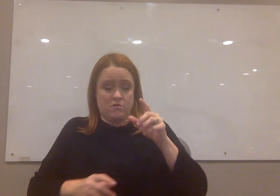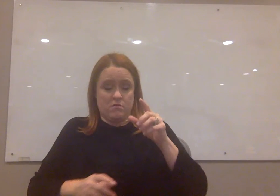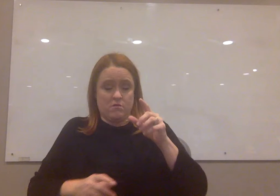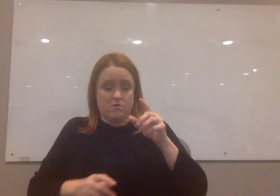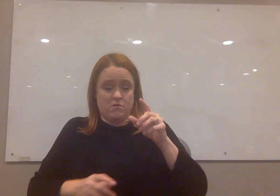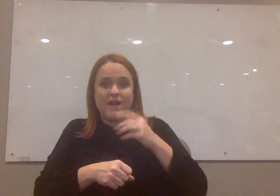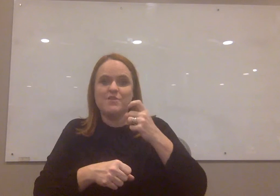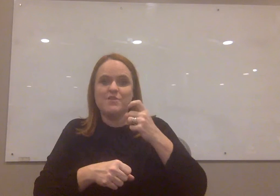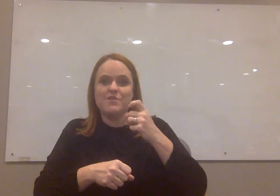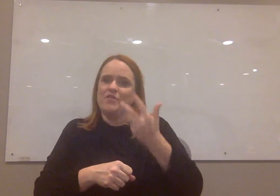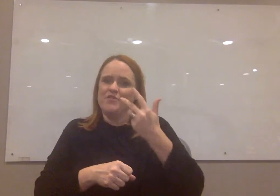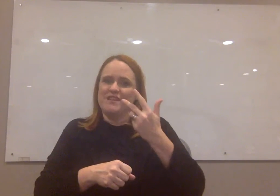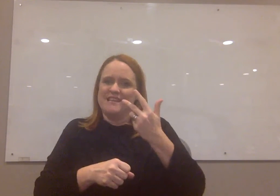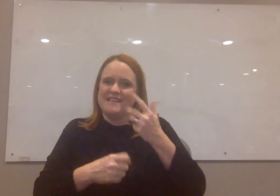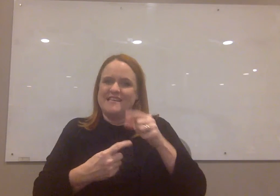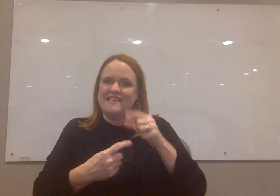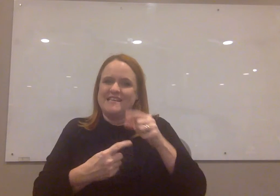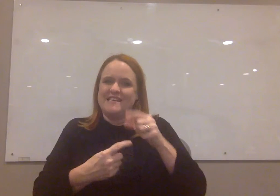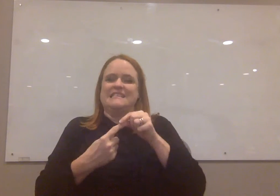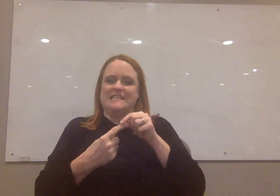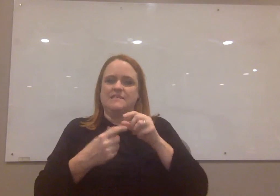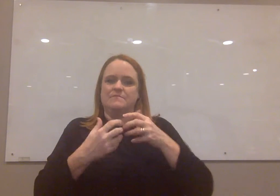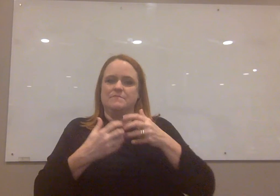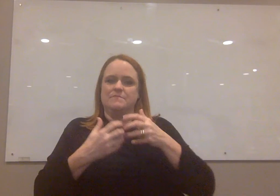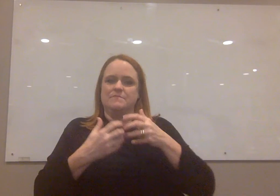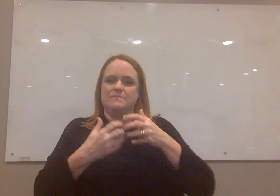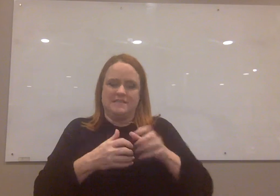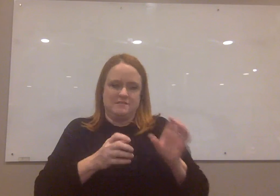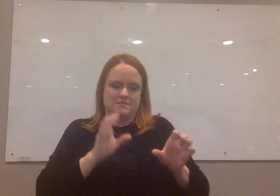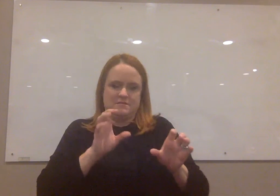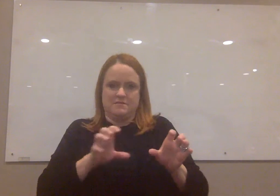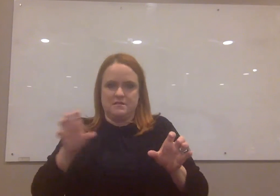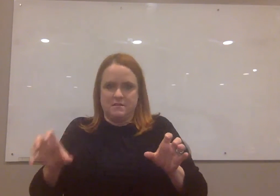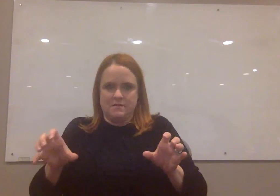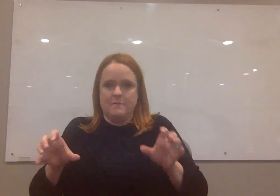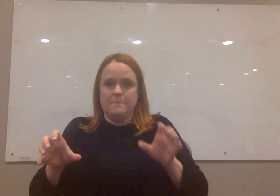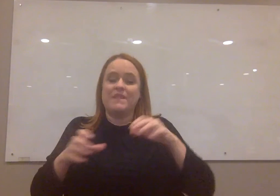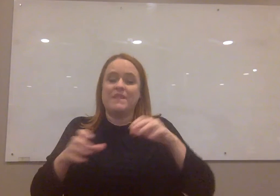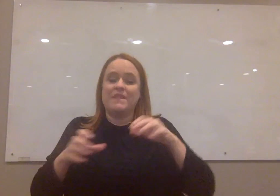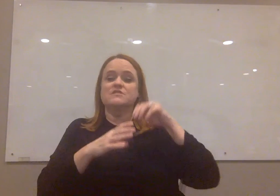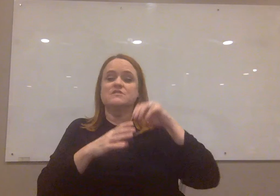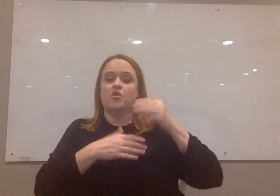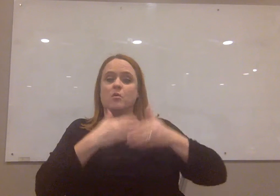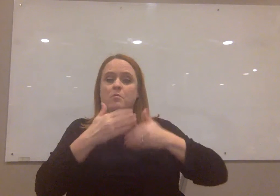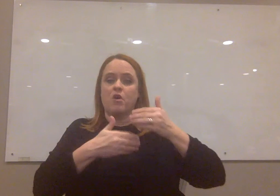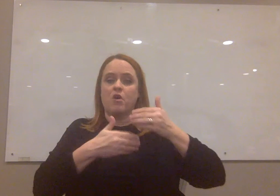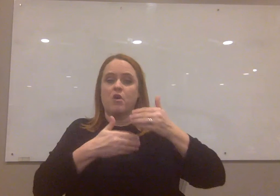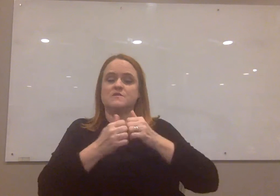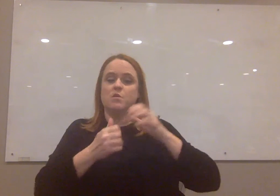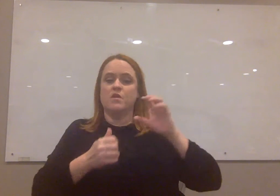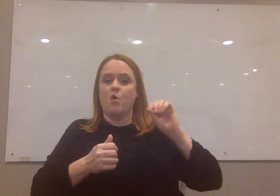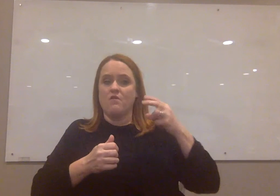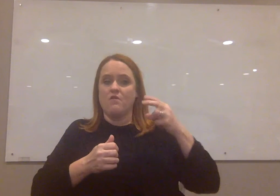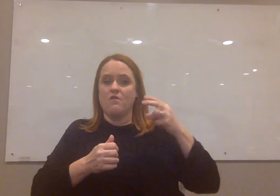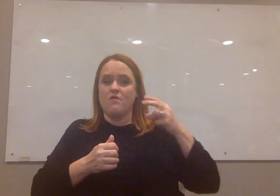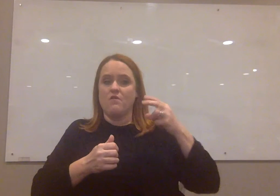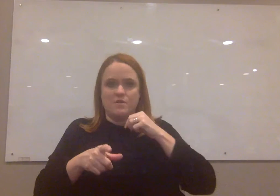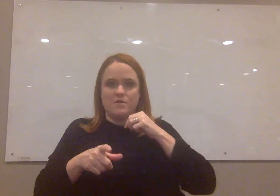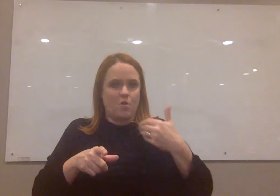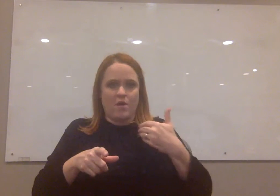And so it gets back to that level of you're using an external process with overhead that you don't have with Amnesia. So you have to be very aware